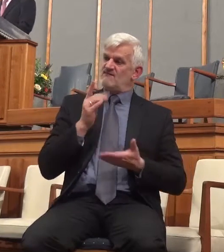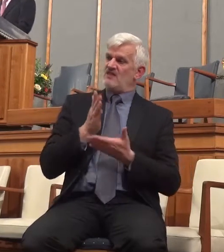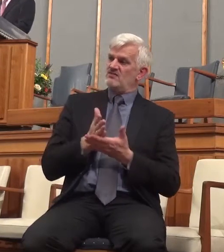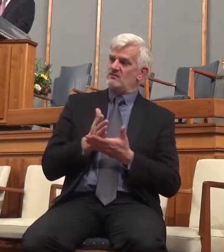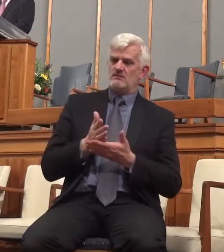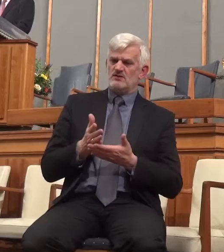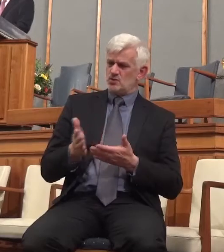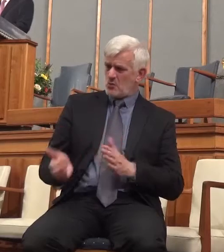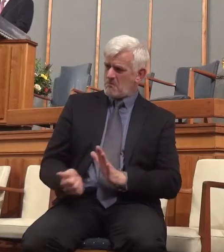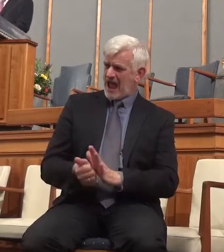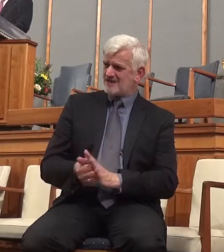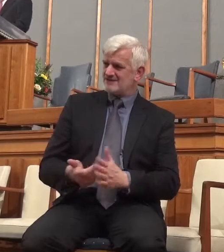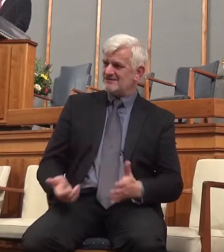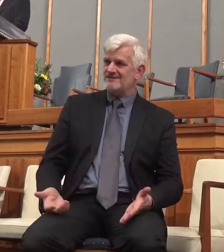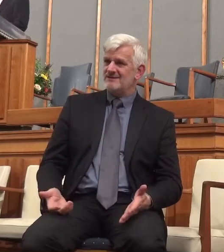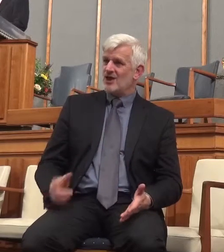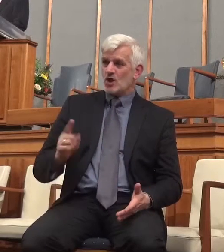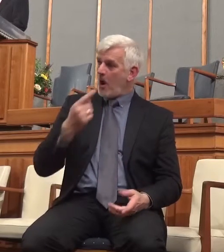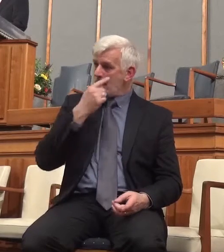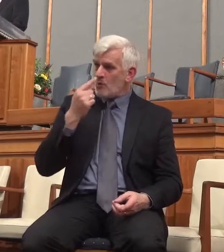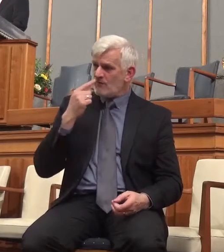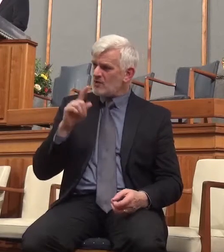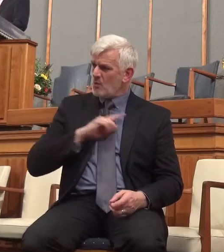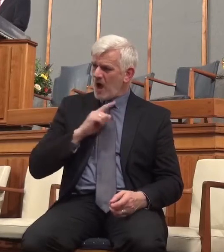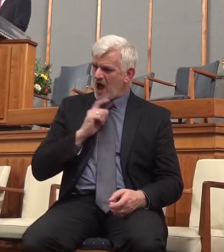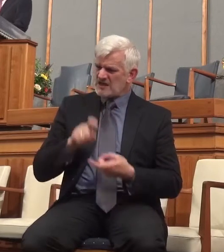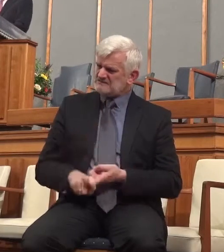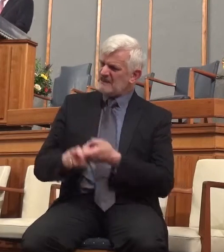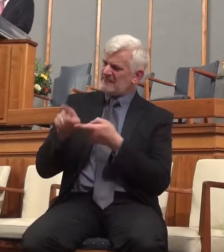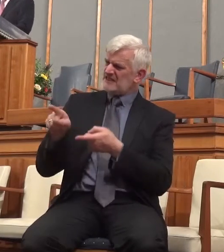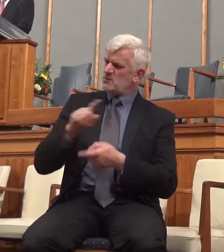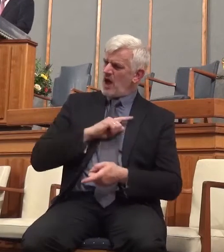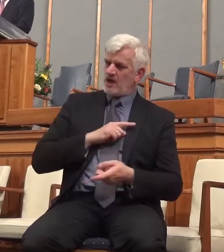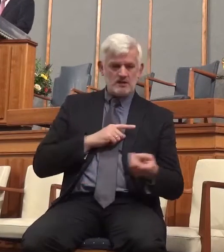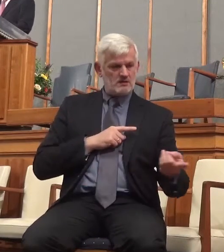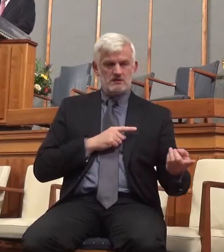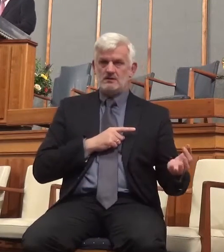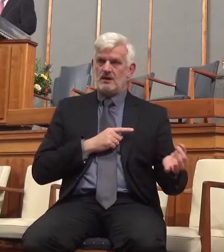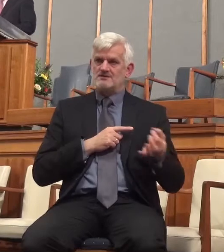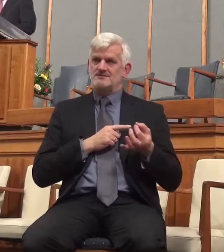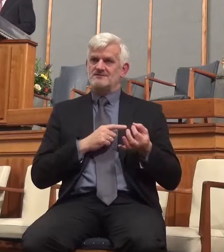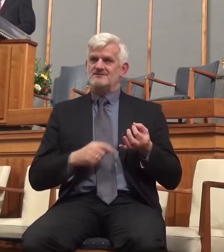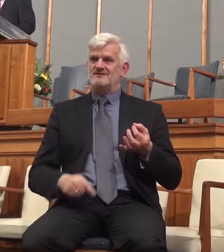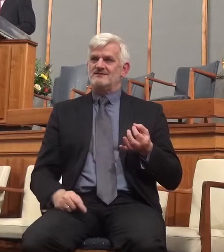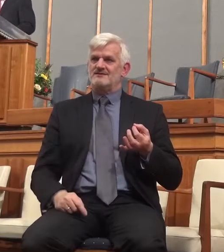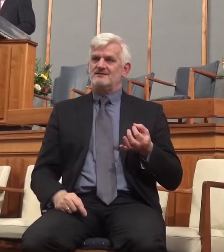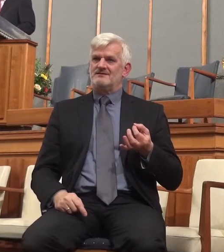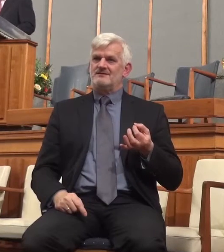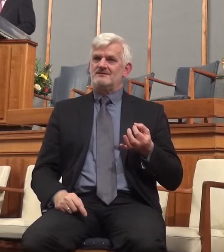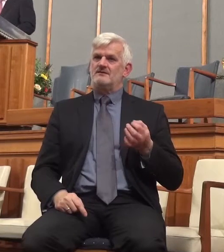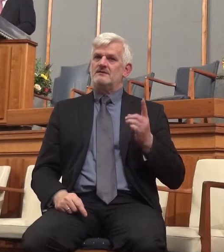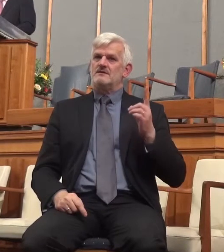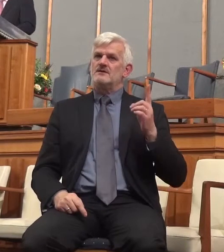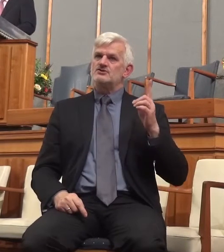accept something which you can't possibly prove. That's what people think. So why would we wish to promote